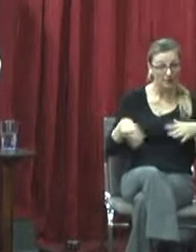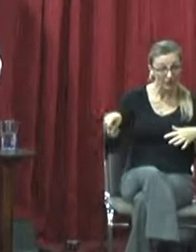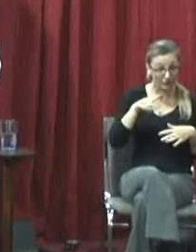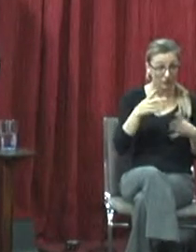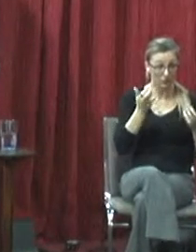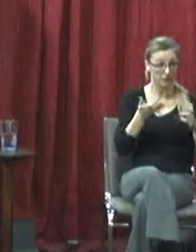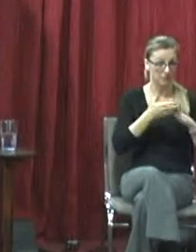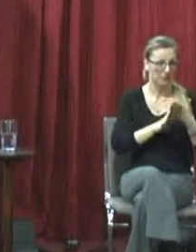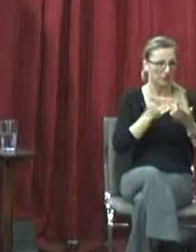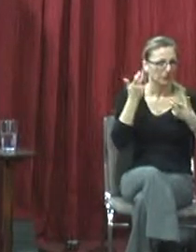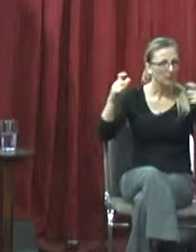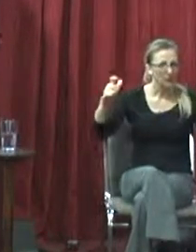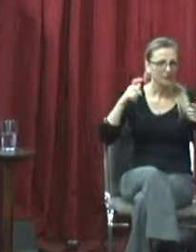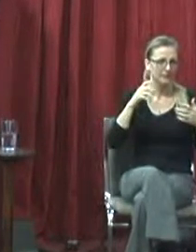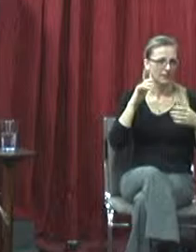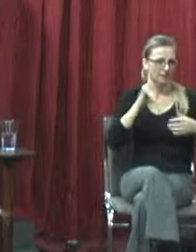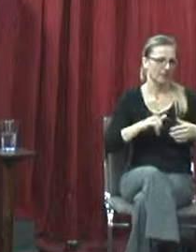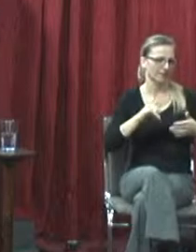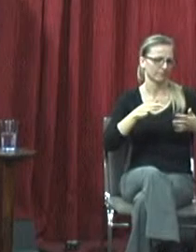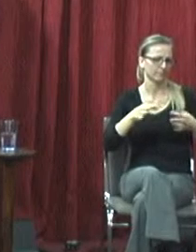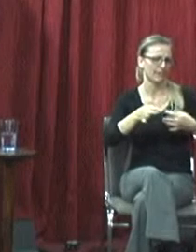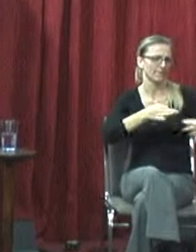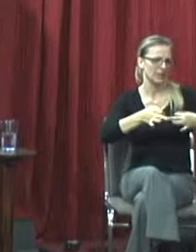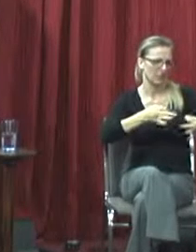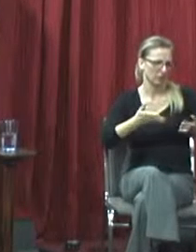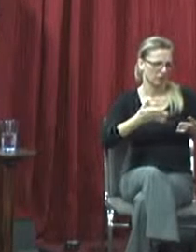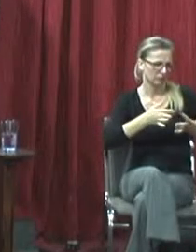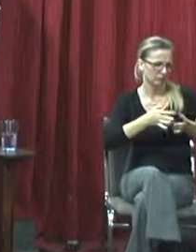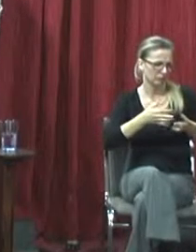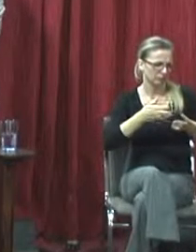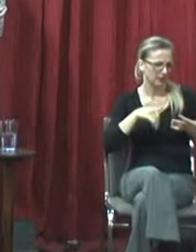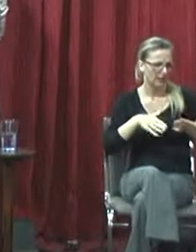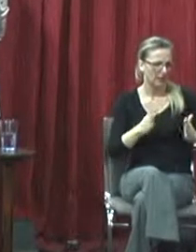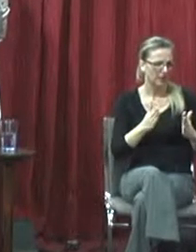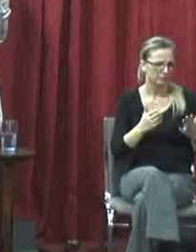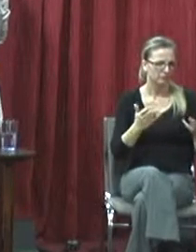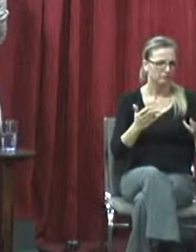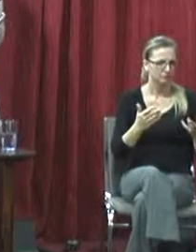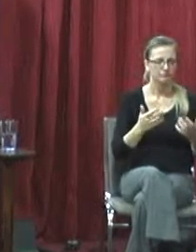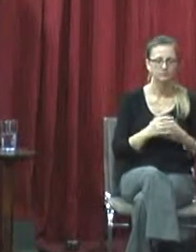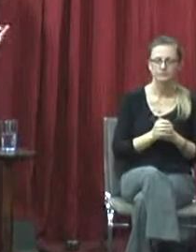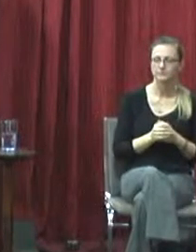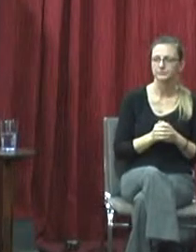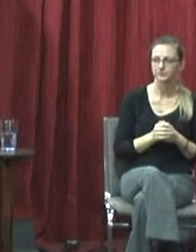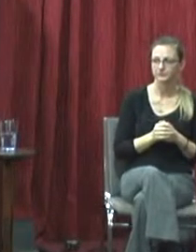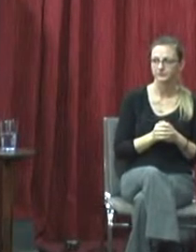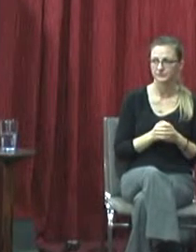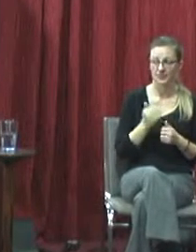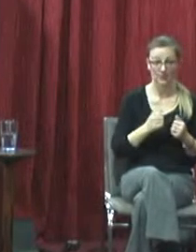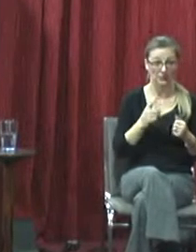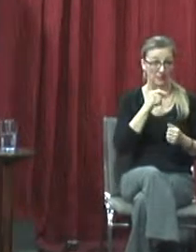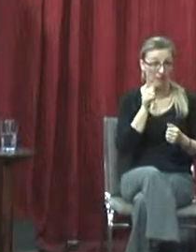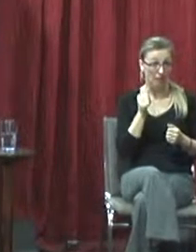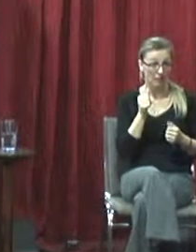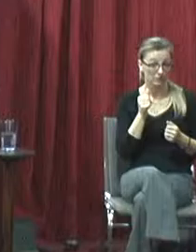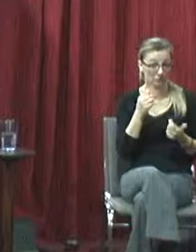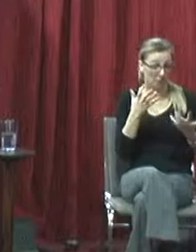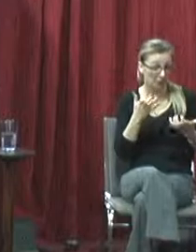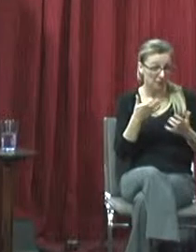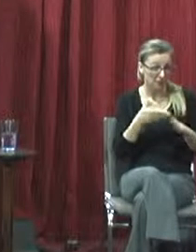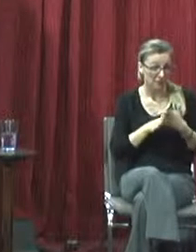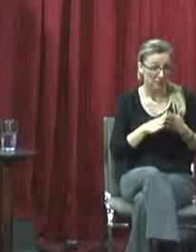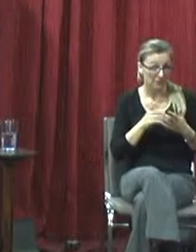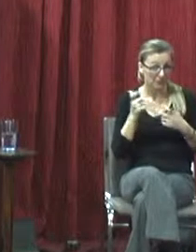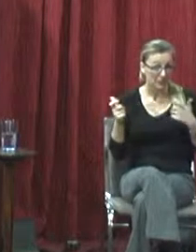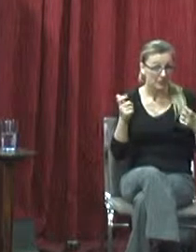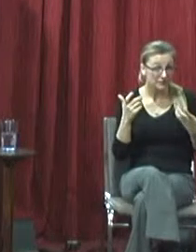great among the people of God in that context? I should think all of you. No? No? Anybody not want to be great among the kingdom of God, people